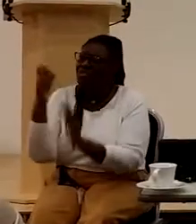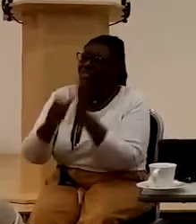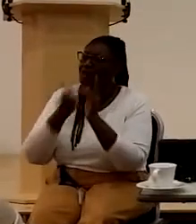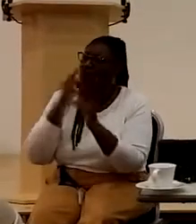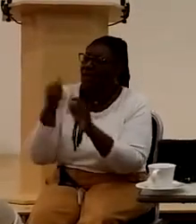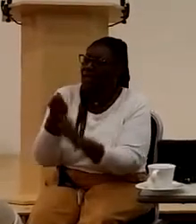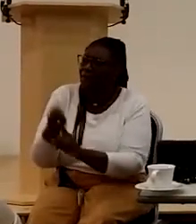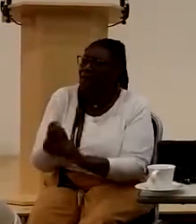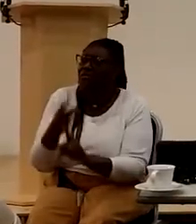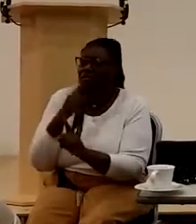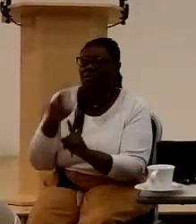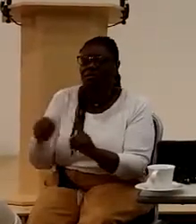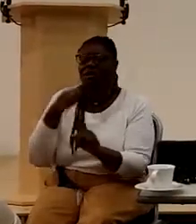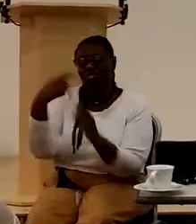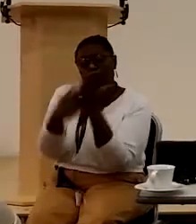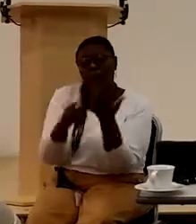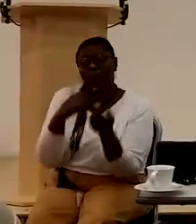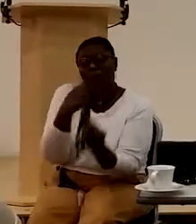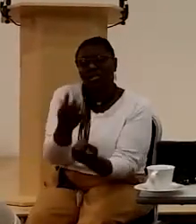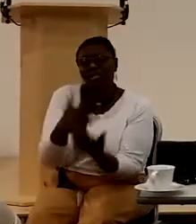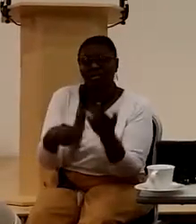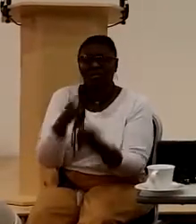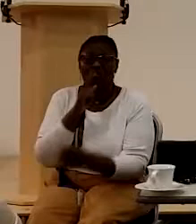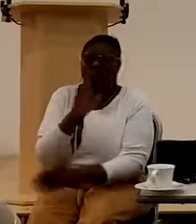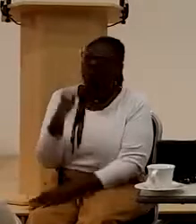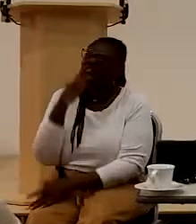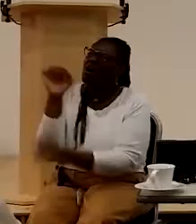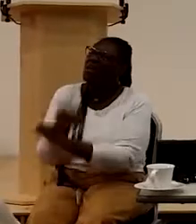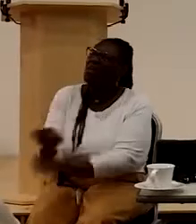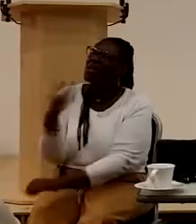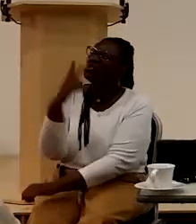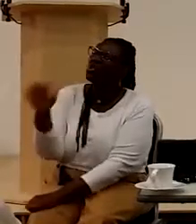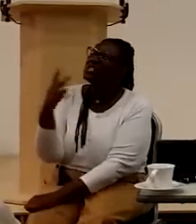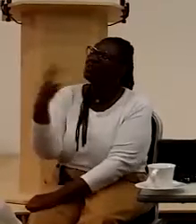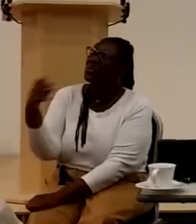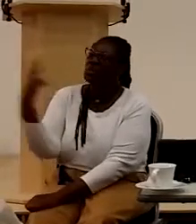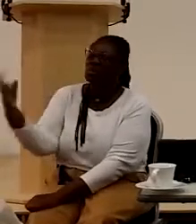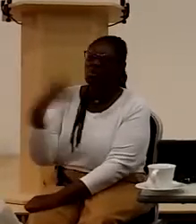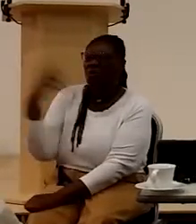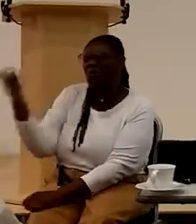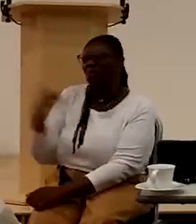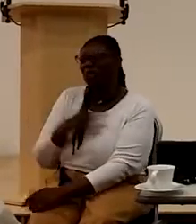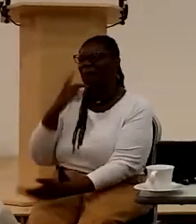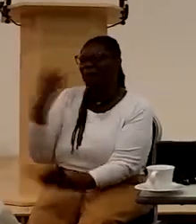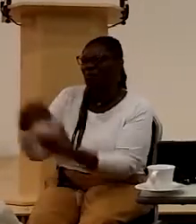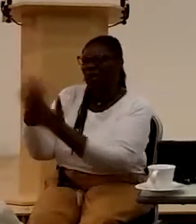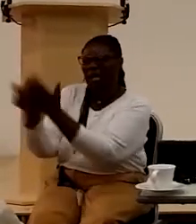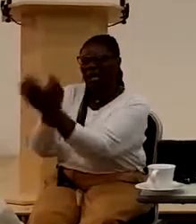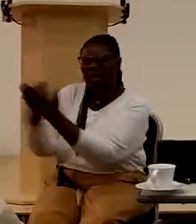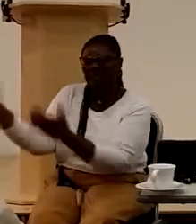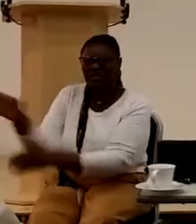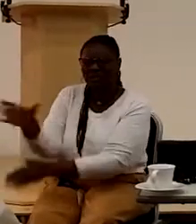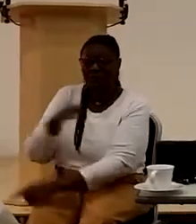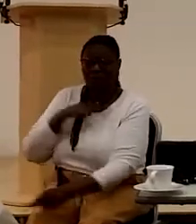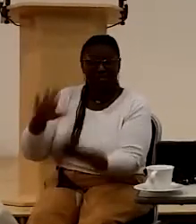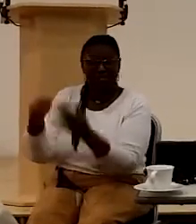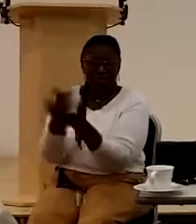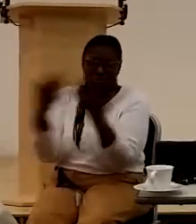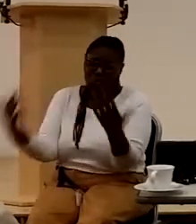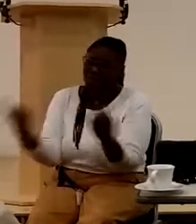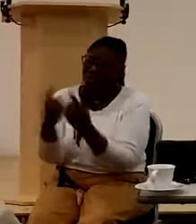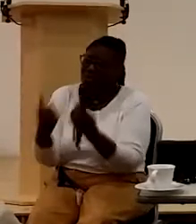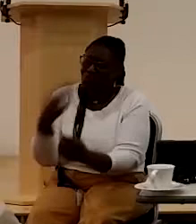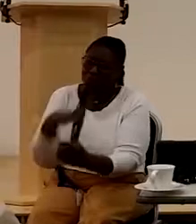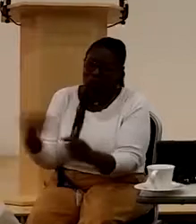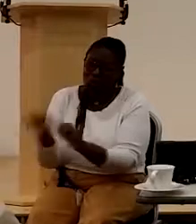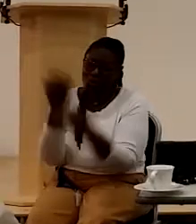and it makes some important pledges. But the fact is, we can't wait until 2022 for the Labour government to be elected, because there's simply too much at